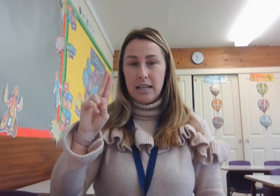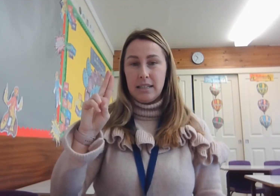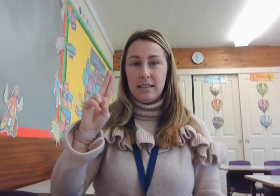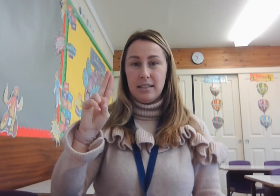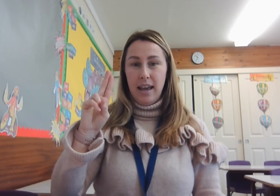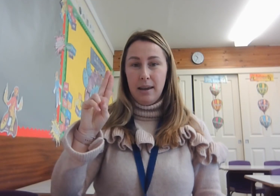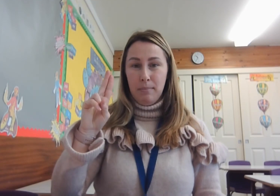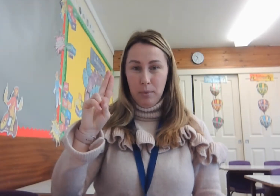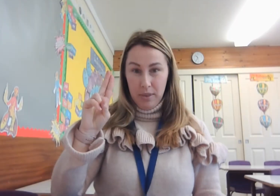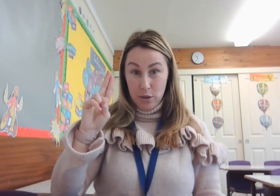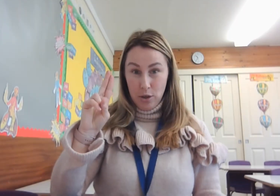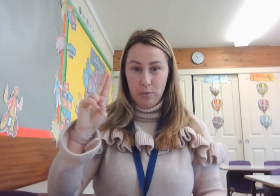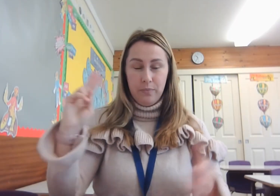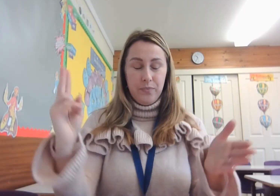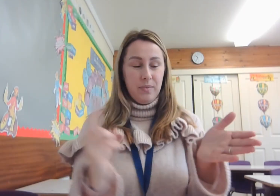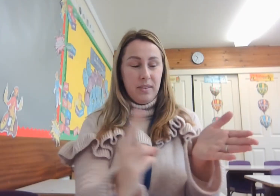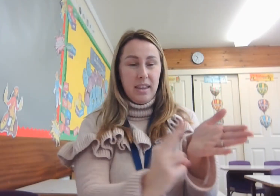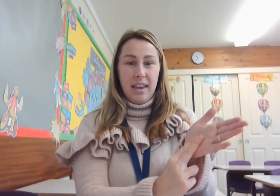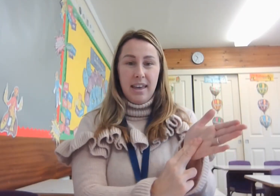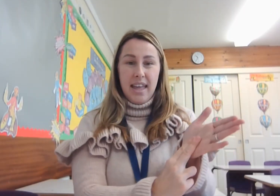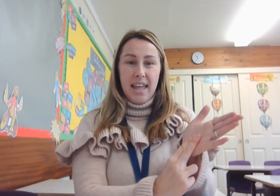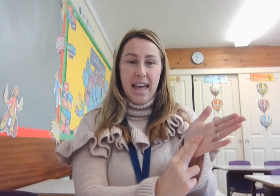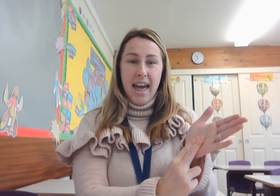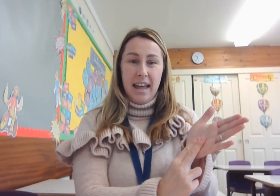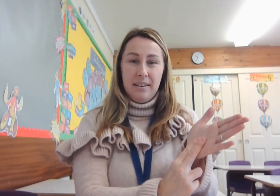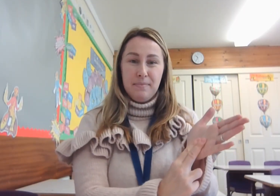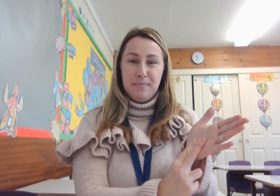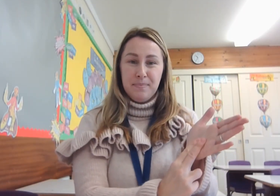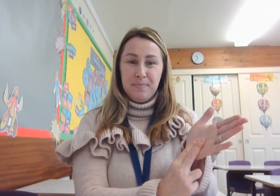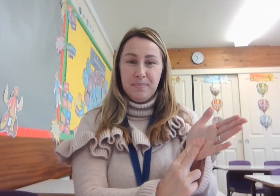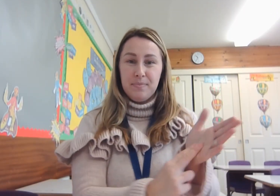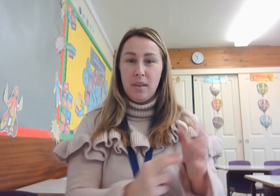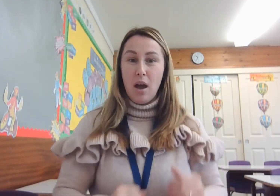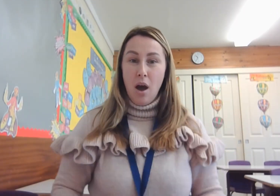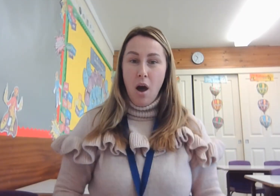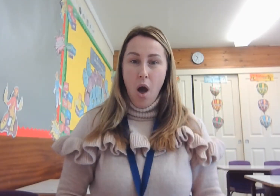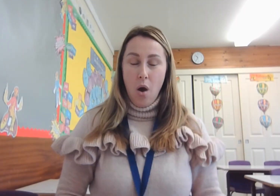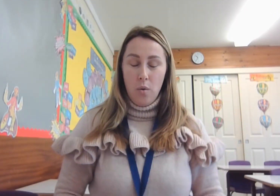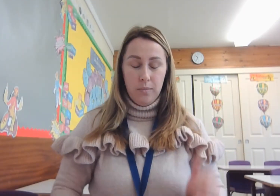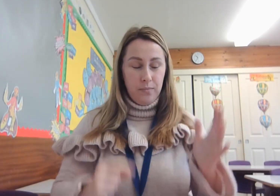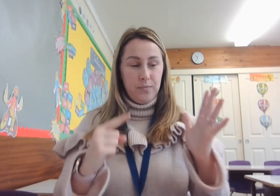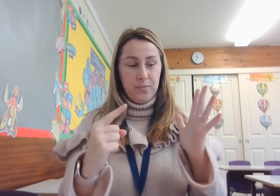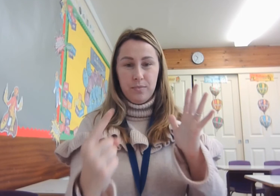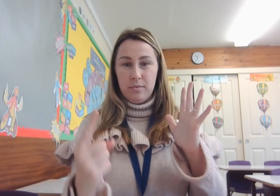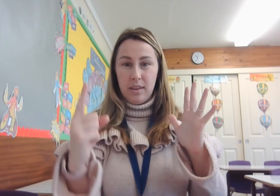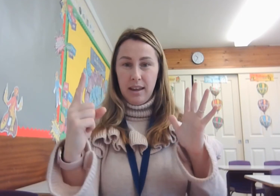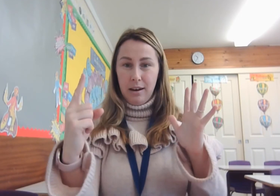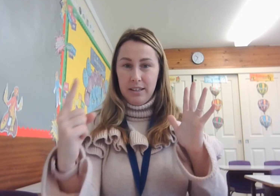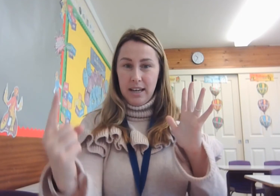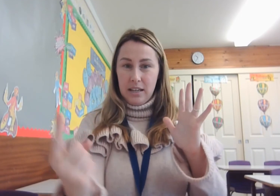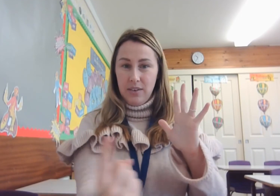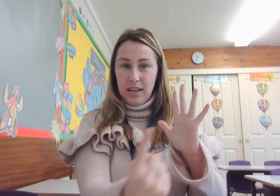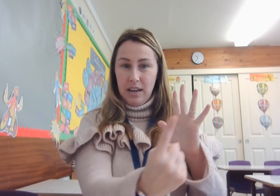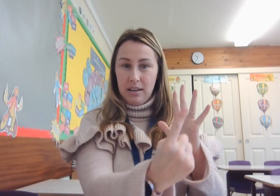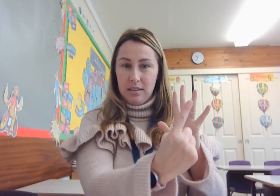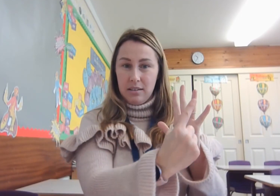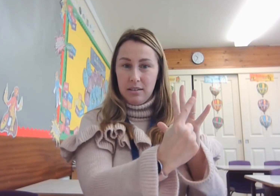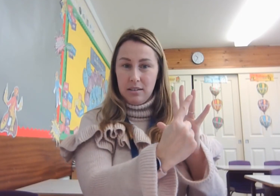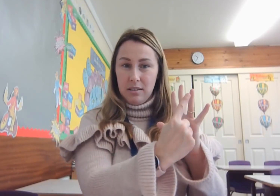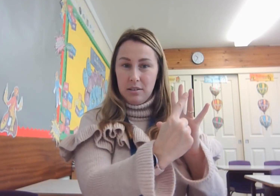the same but with two, N. O, our index finger to